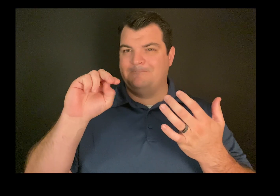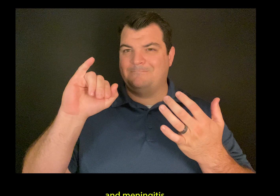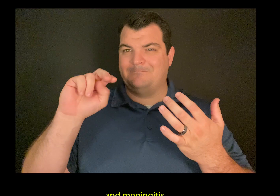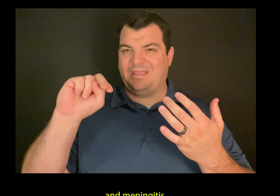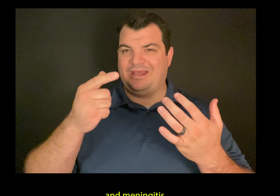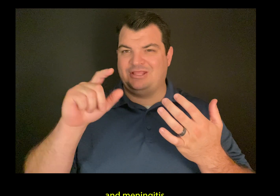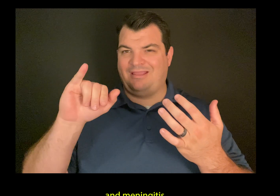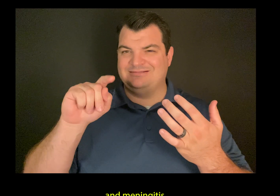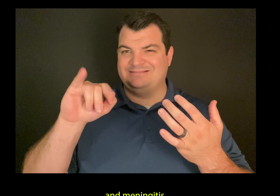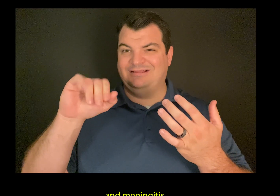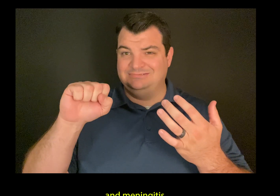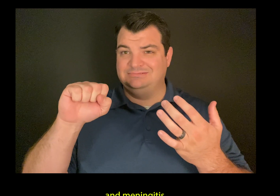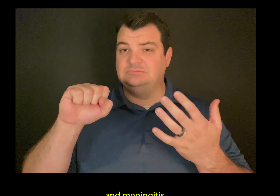and meningitis.